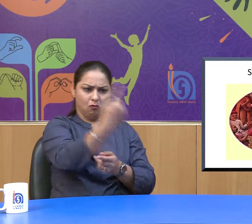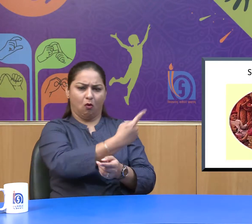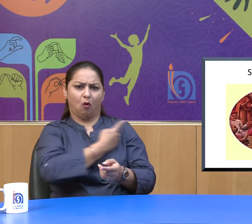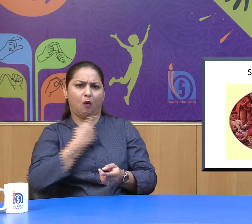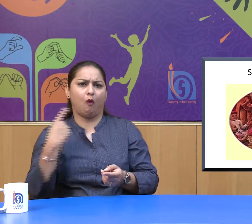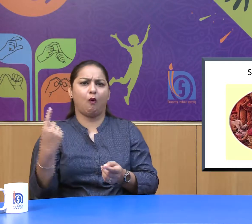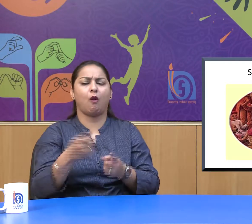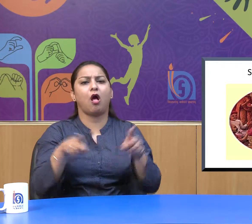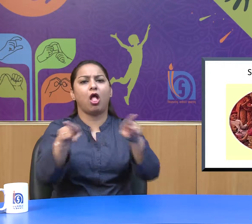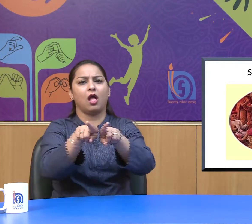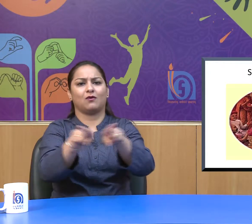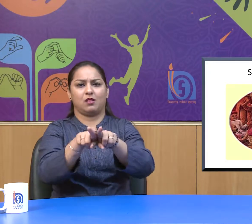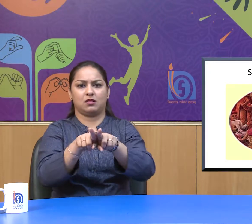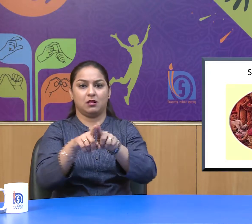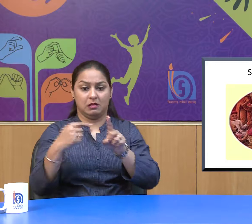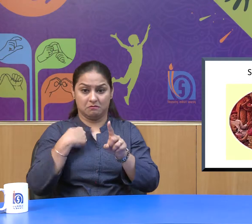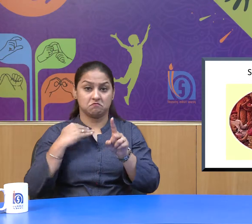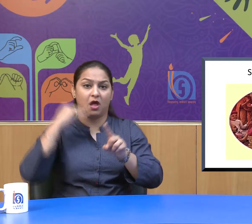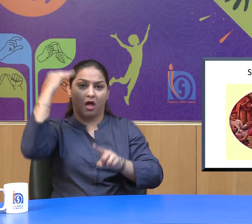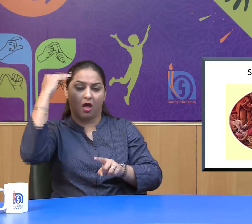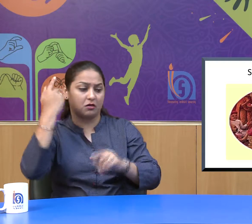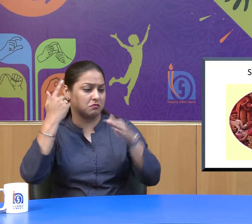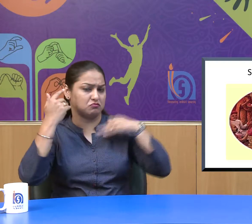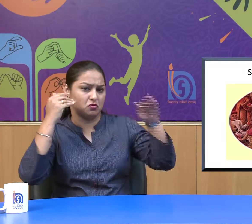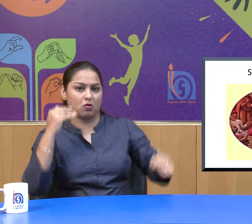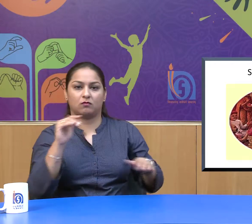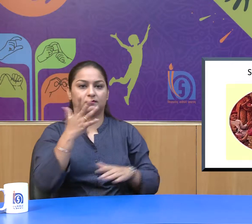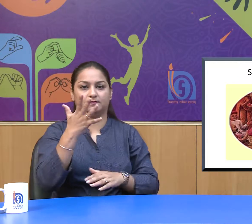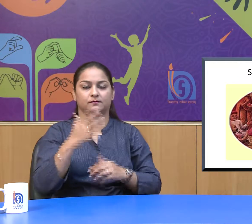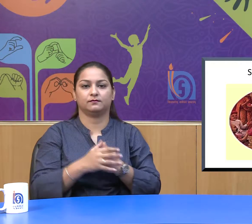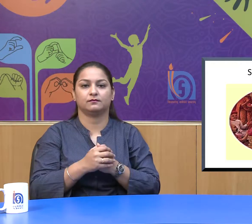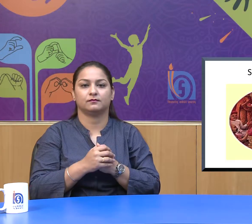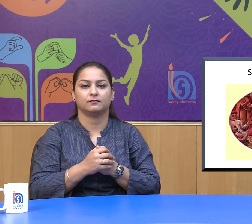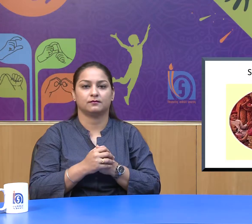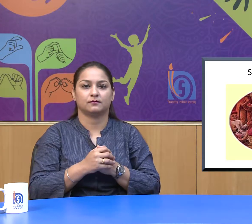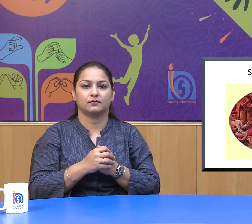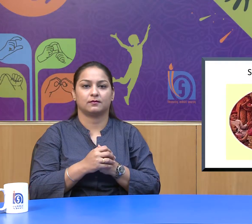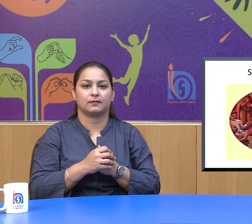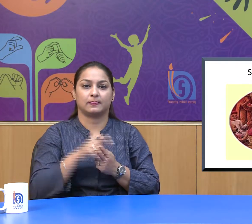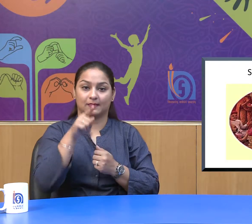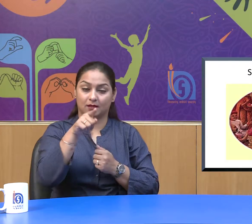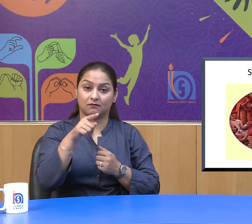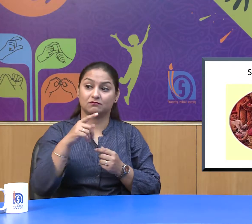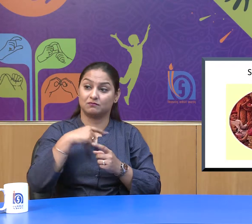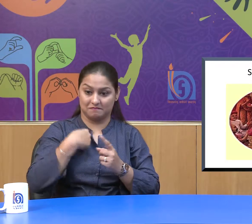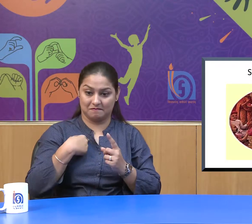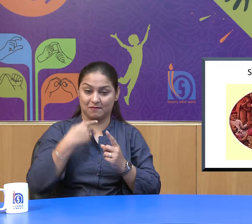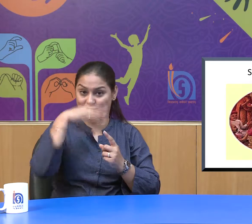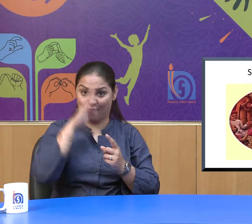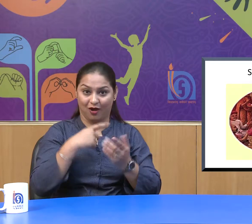was nobody high born or low born. His followers belonged